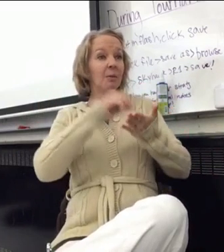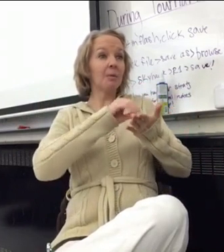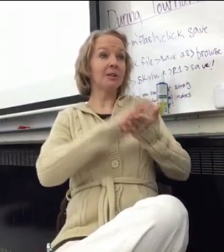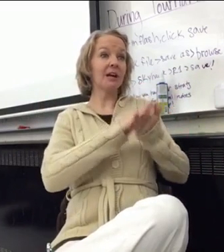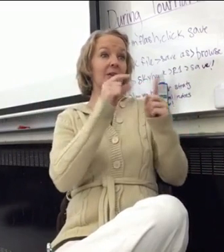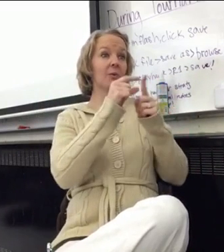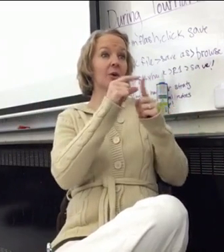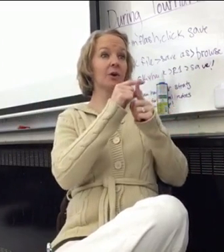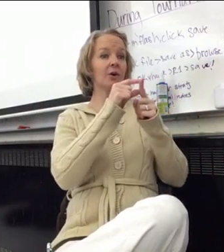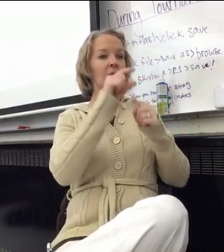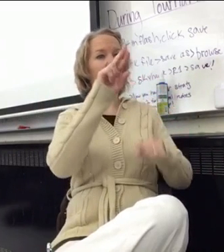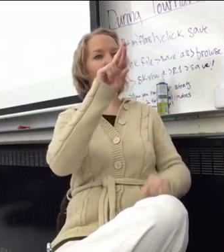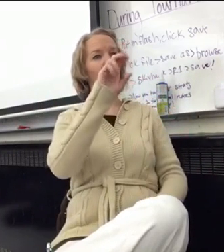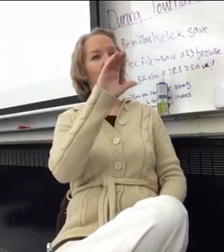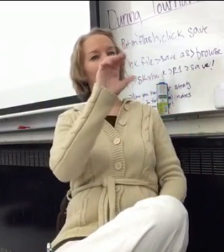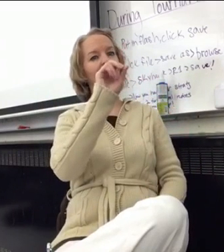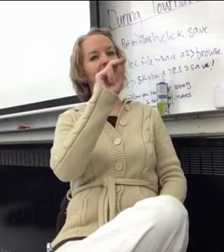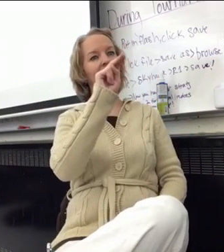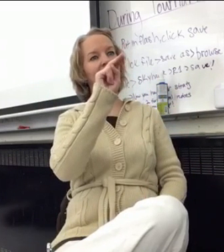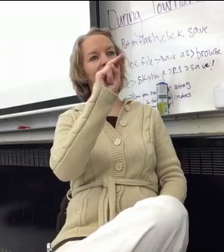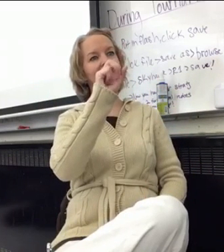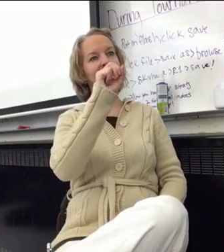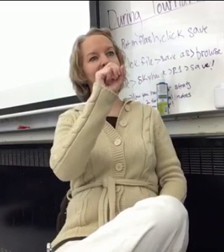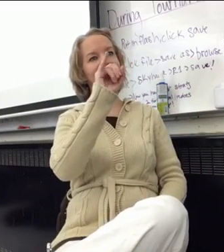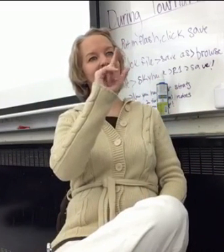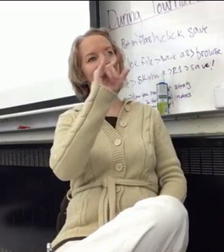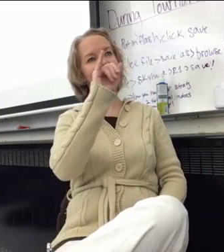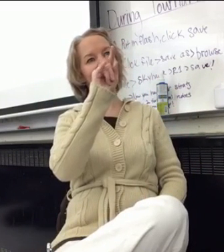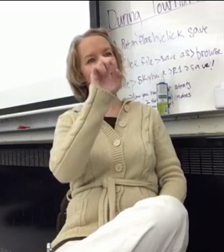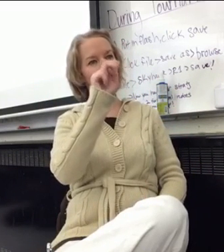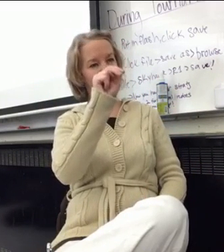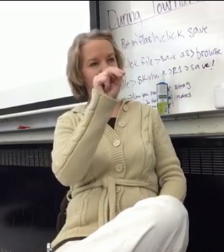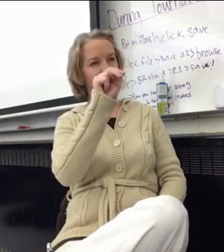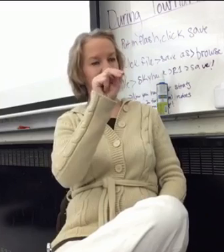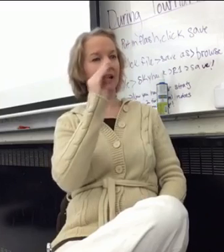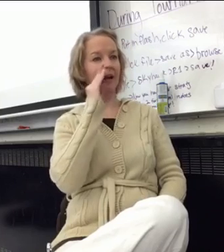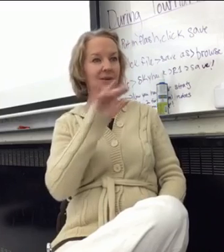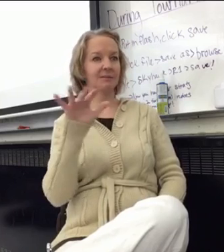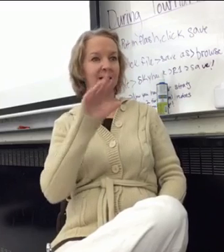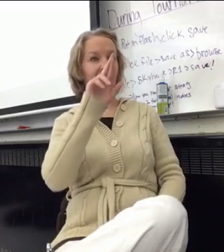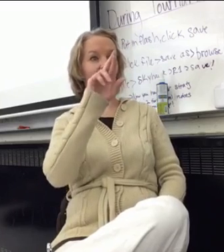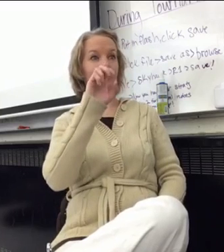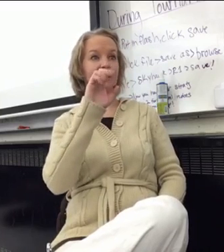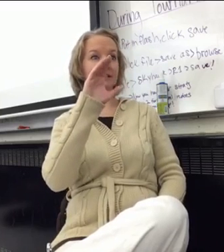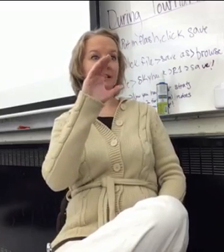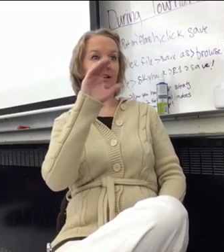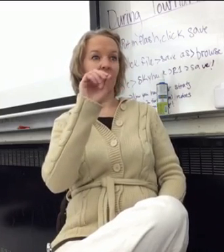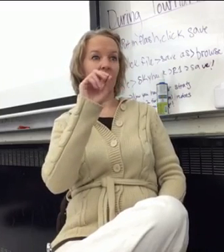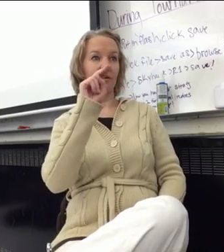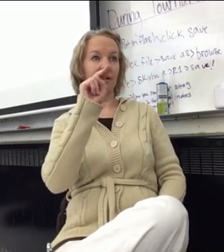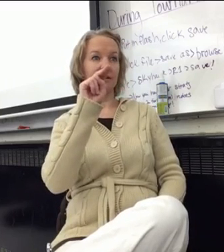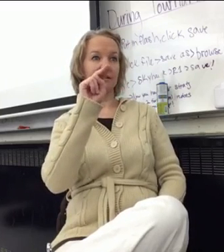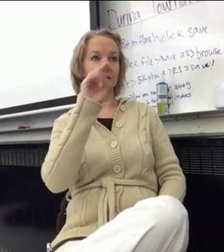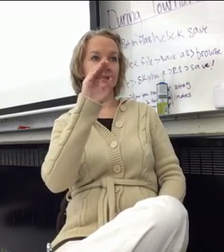word reconciliation, and I will spell it for you. It is RECONCILIATION.